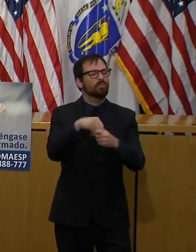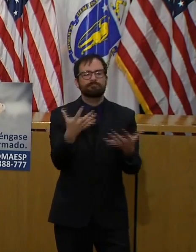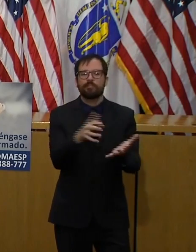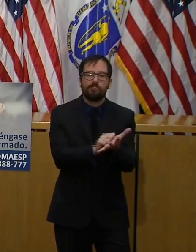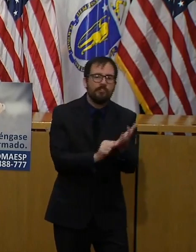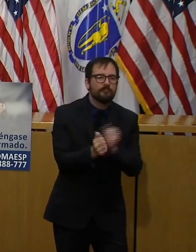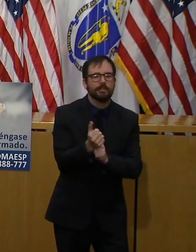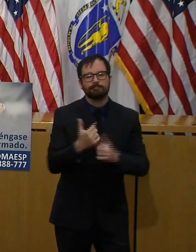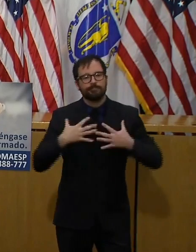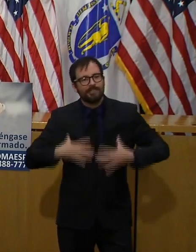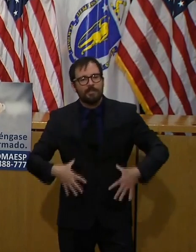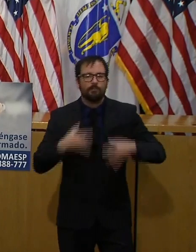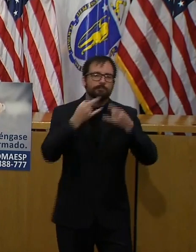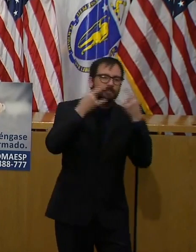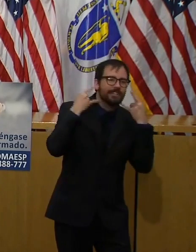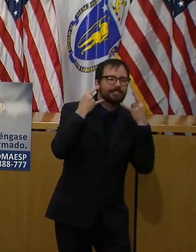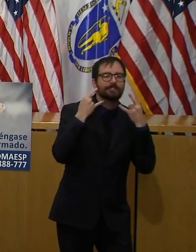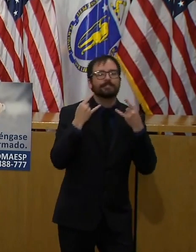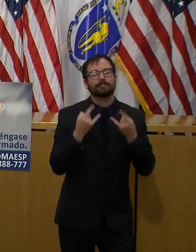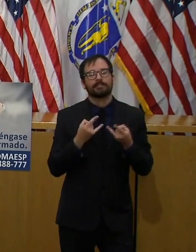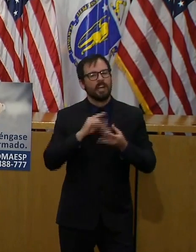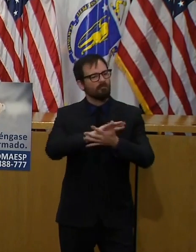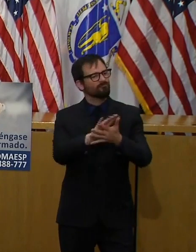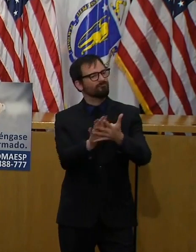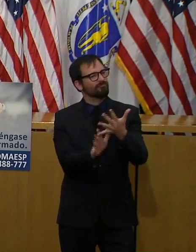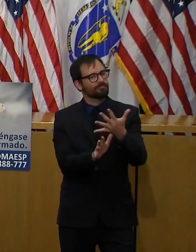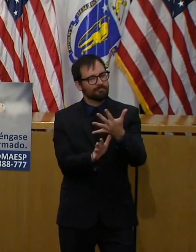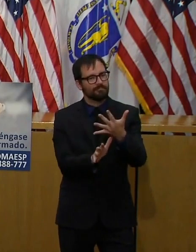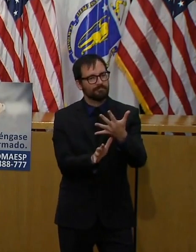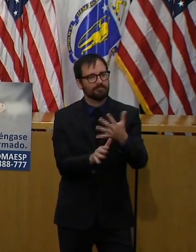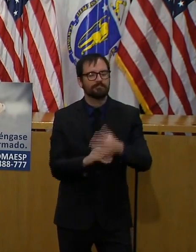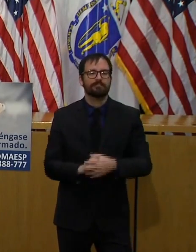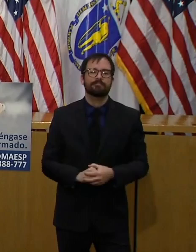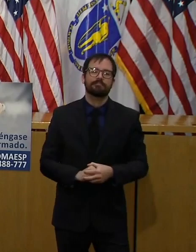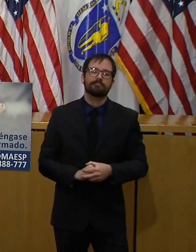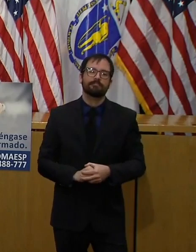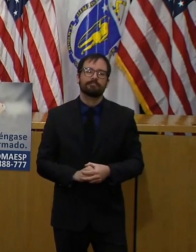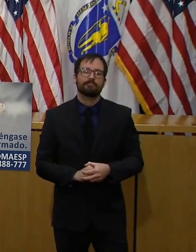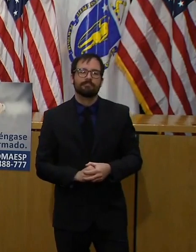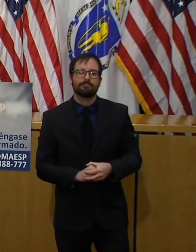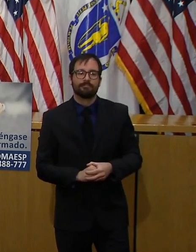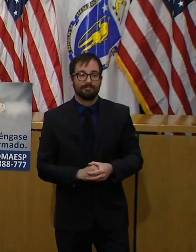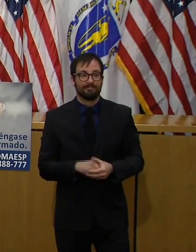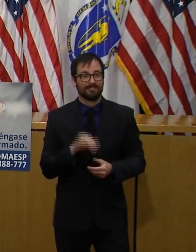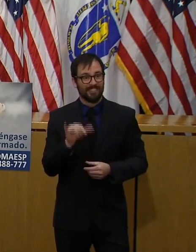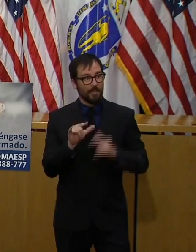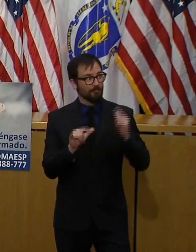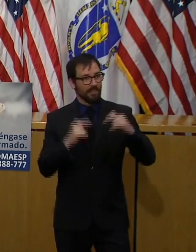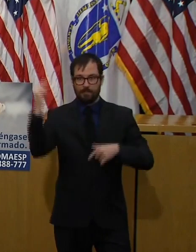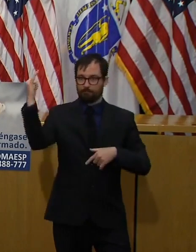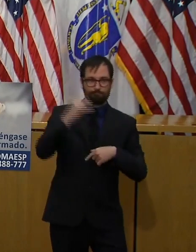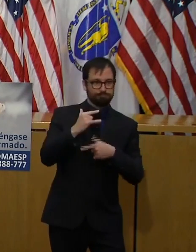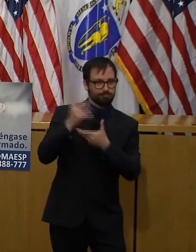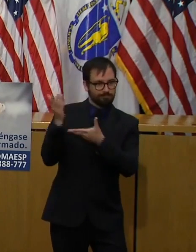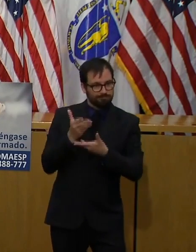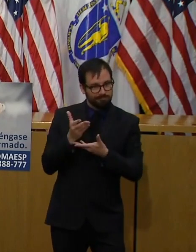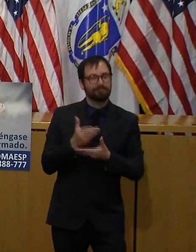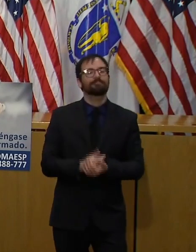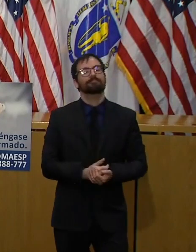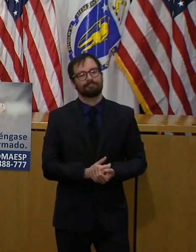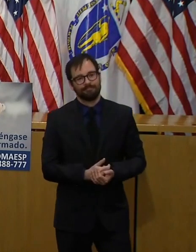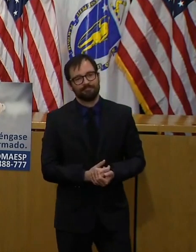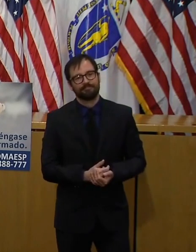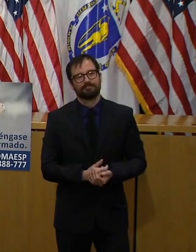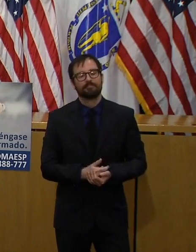masks from the aircraft delivery, over 180,000 gowns, and 380 ventilators. And yesterday we announced that FEMA will be